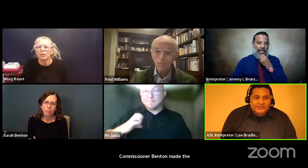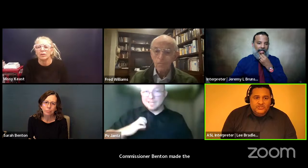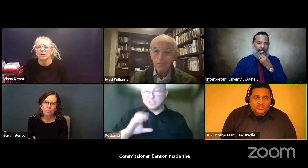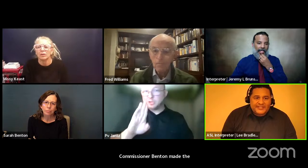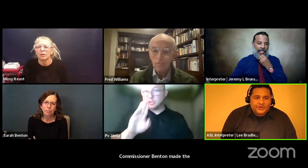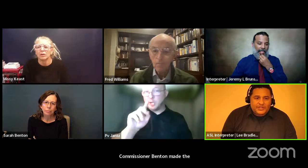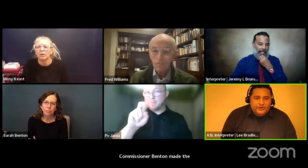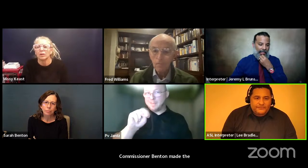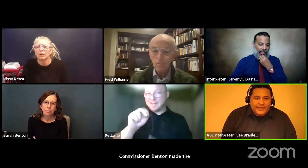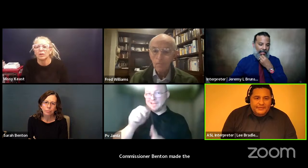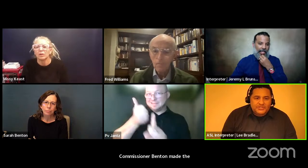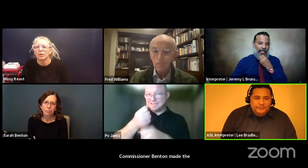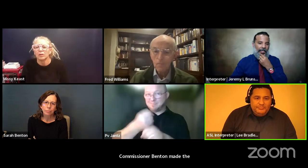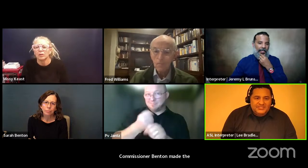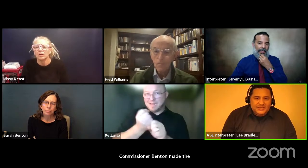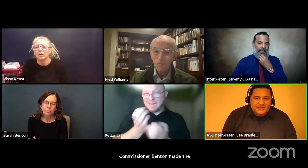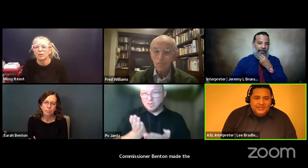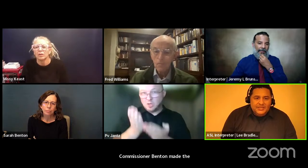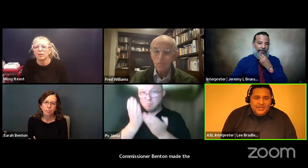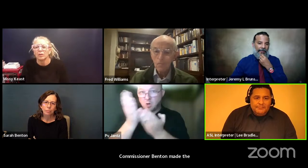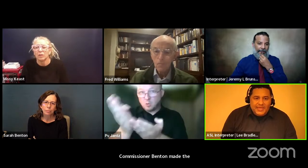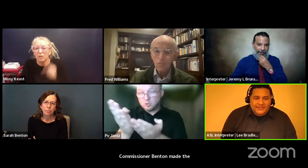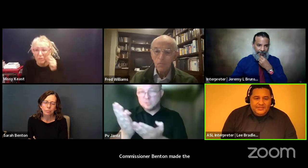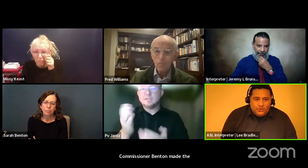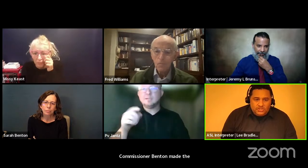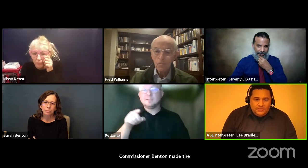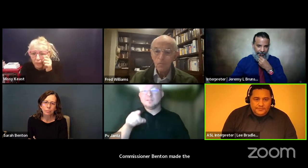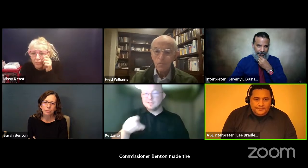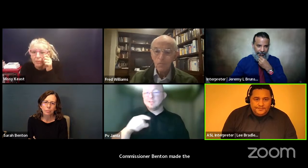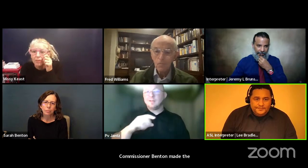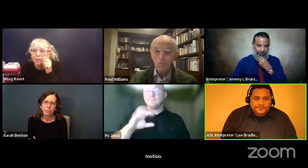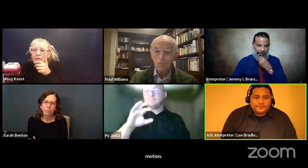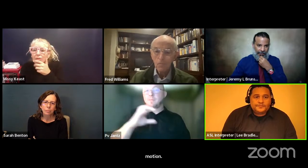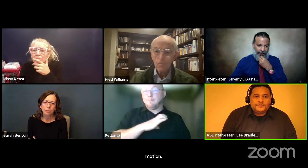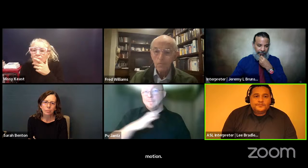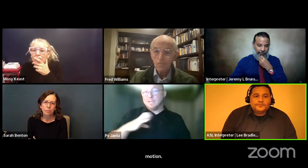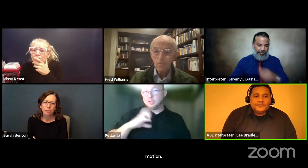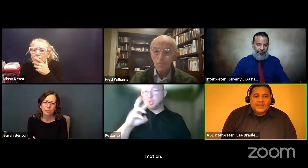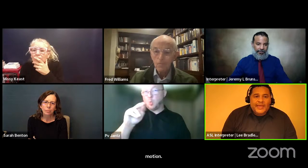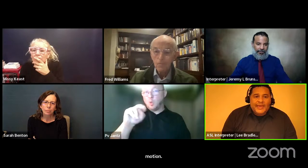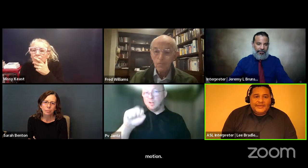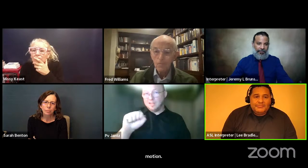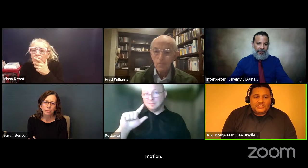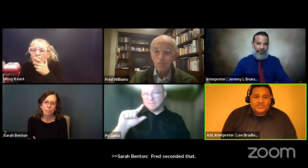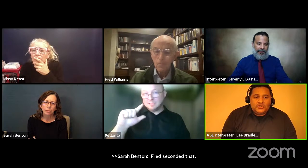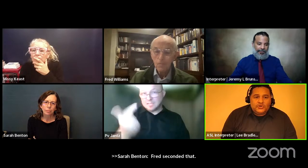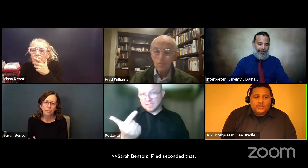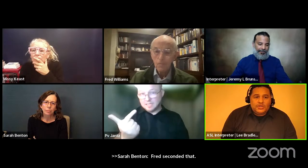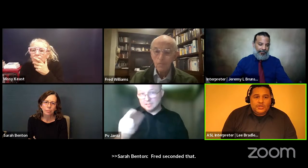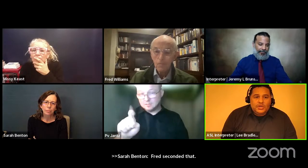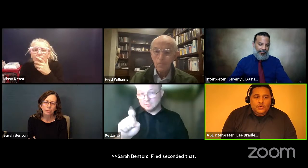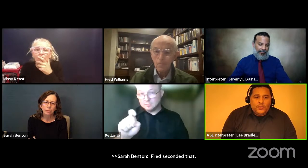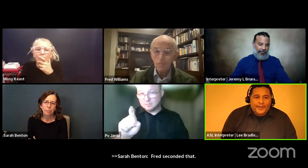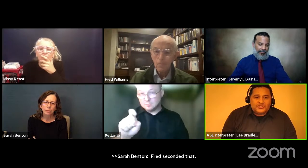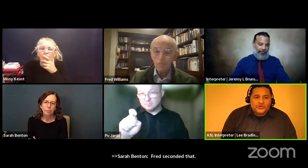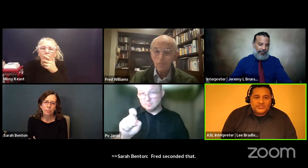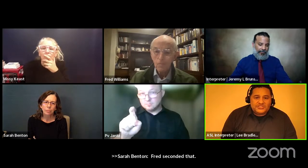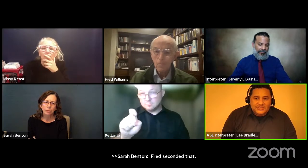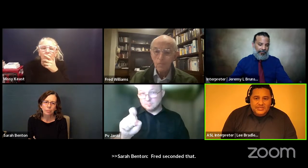This is Commissioner Jantz. I want to clarify. Commissioner Benton made the motion, and Commissioner